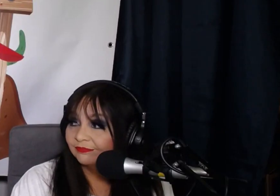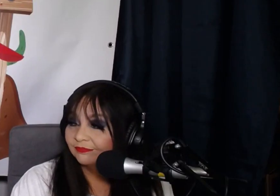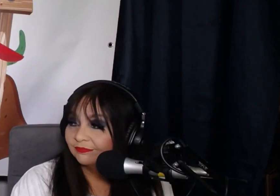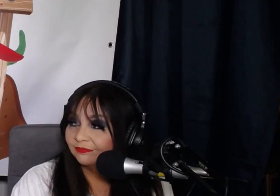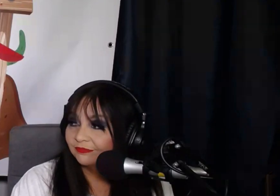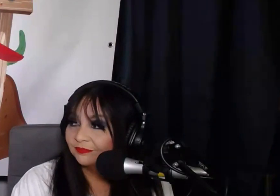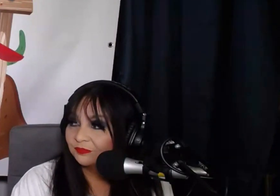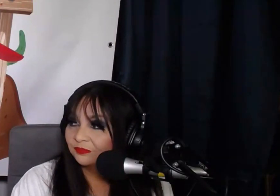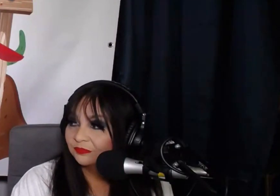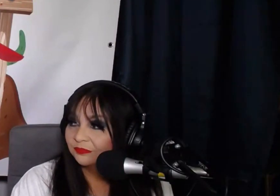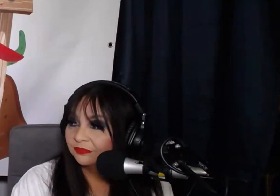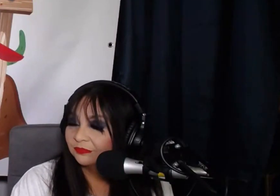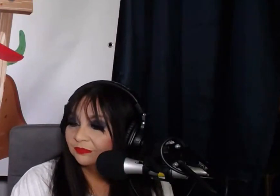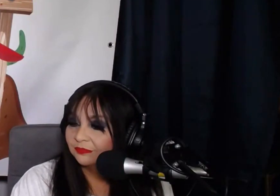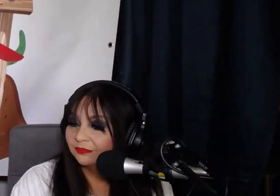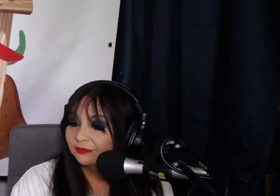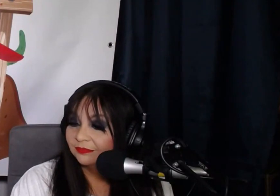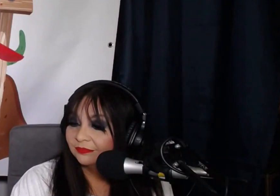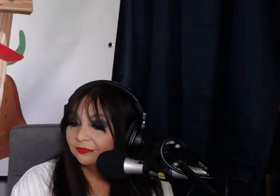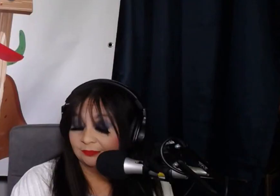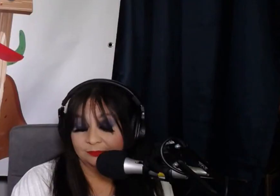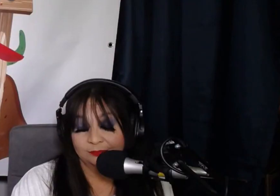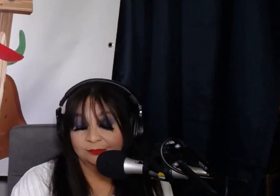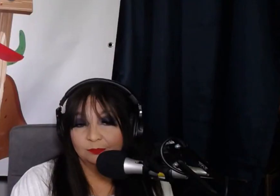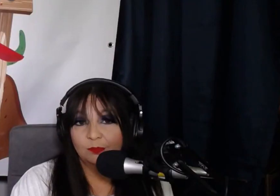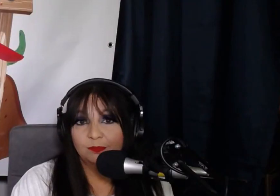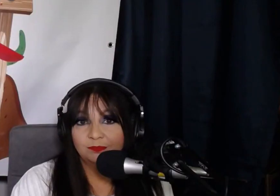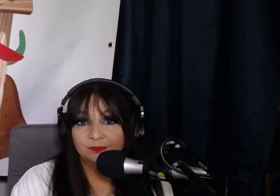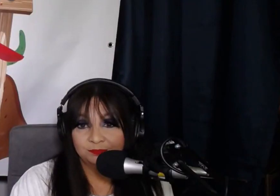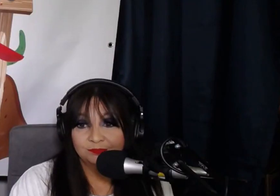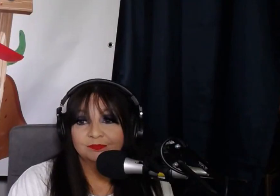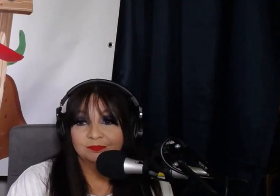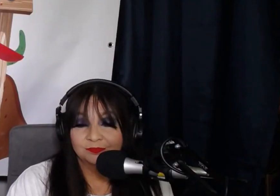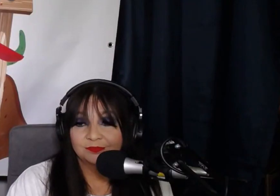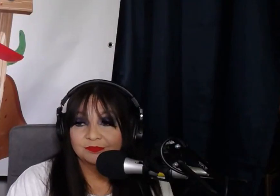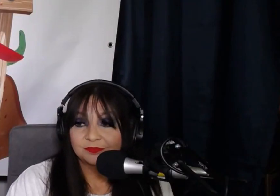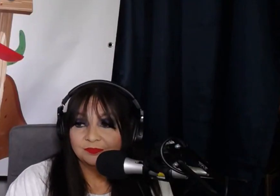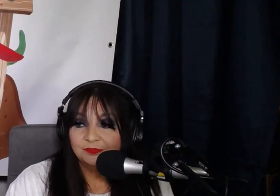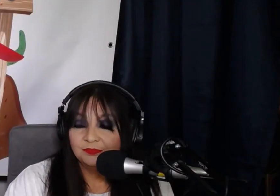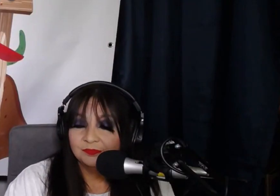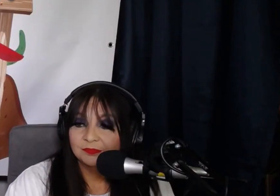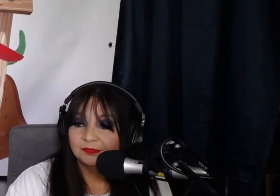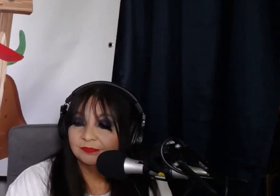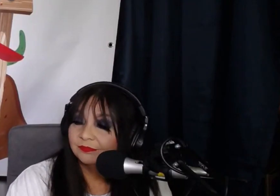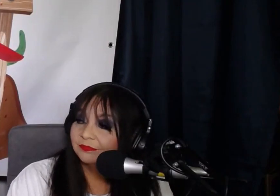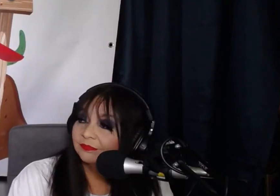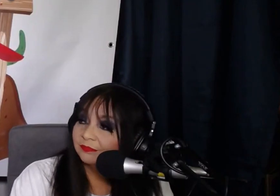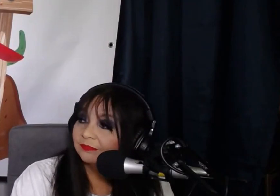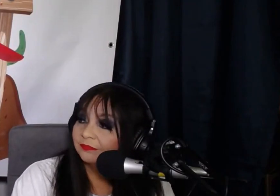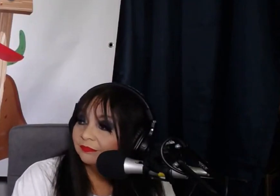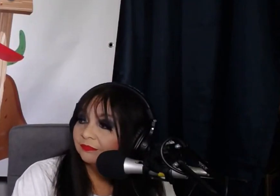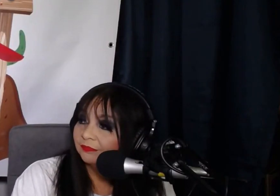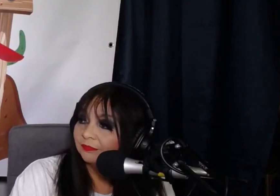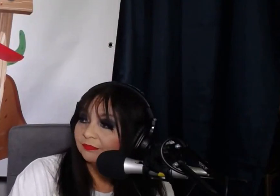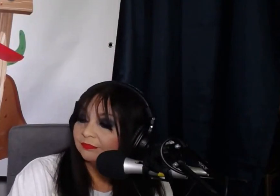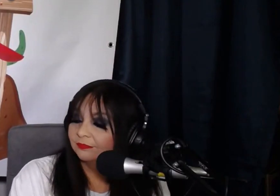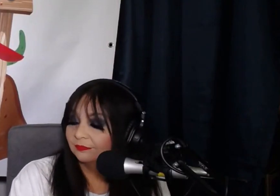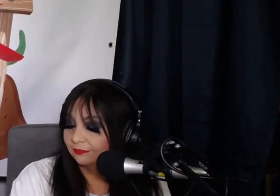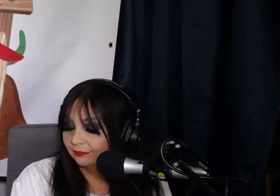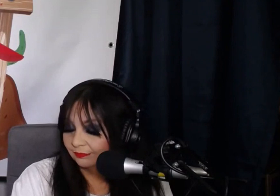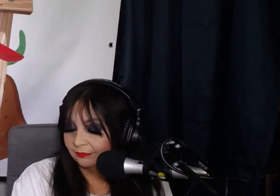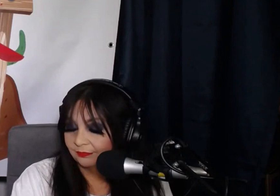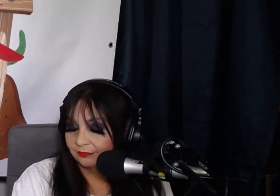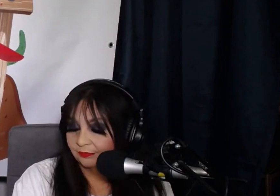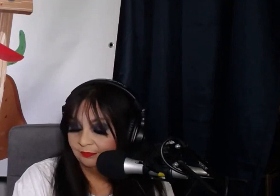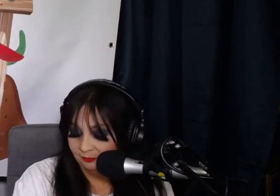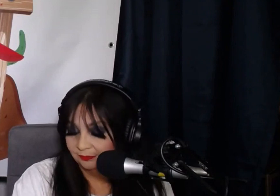am Catherine, and outside is Digby, along with my newly adopted daughter, who is